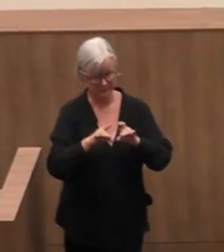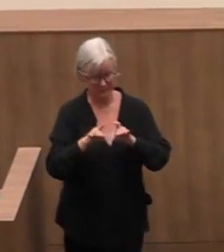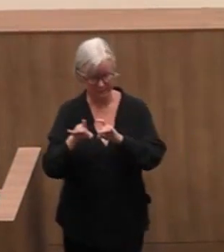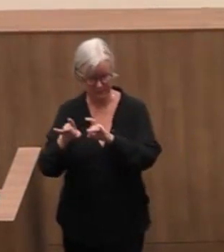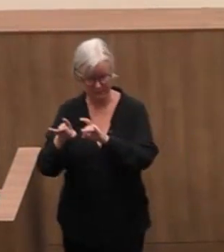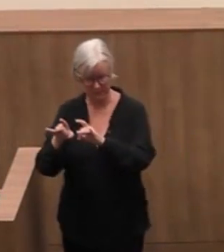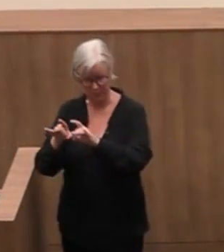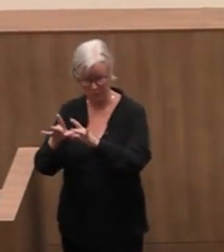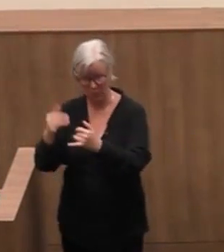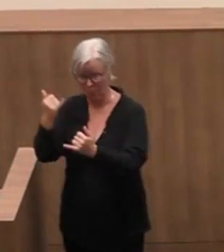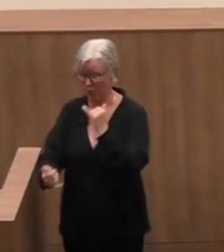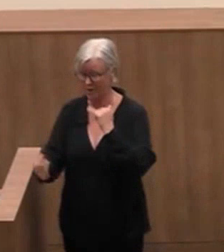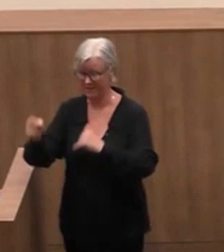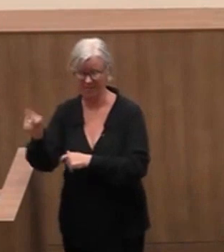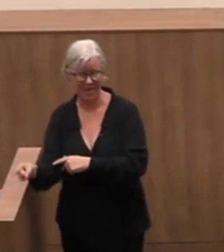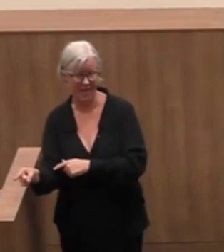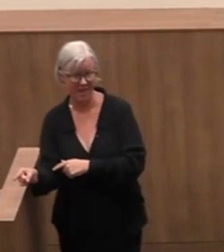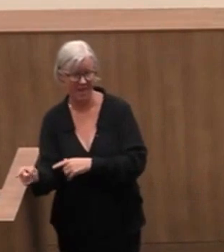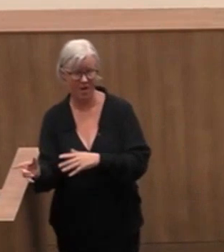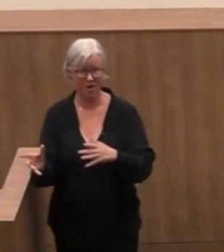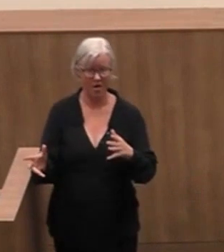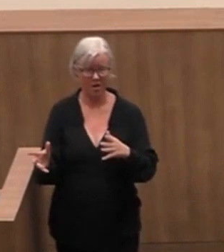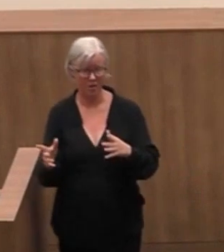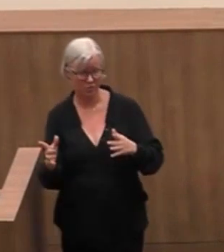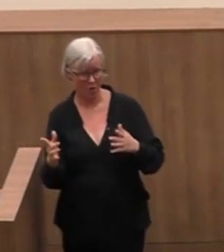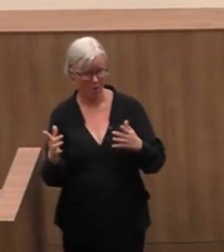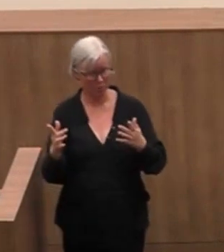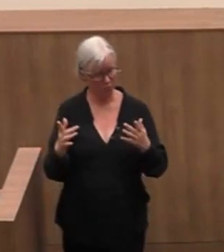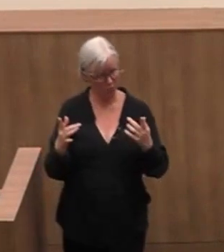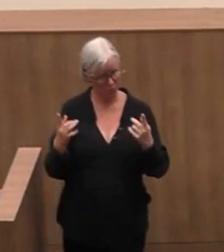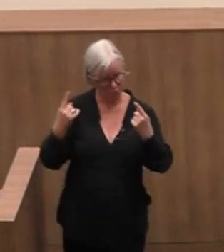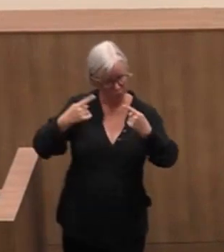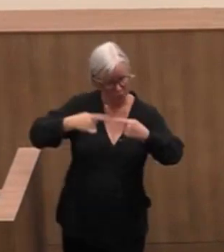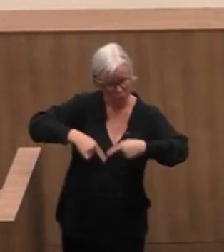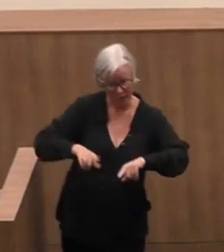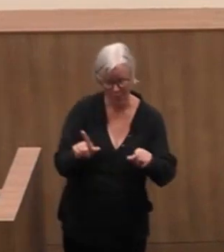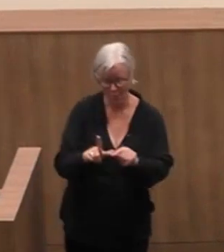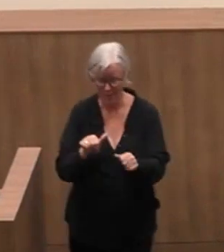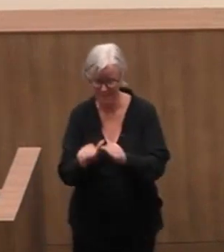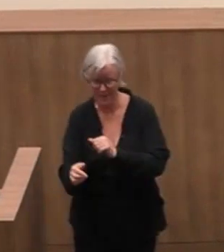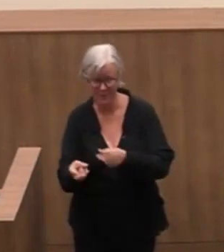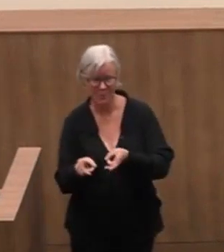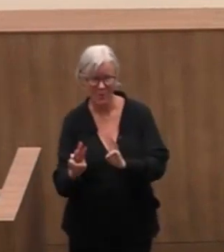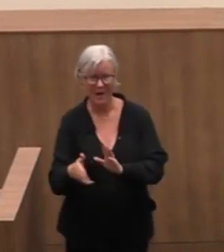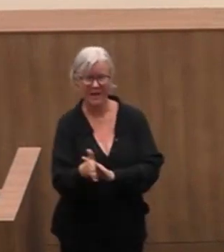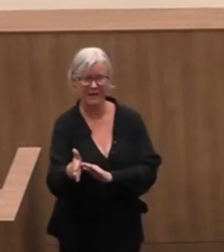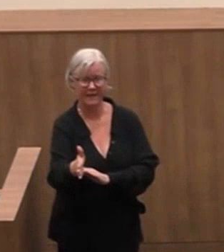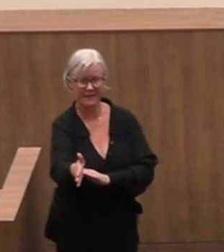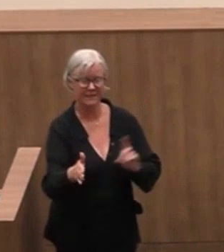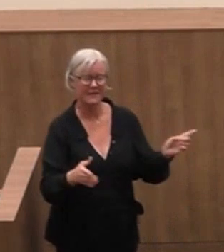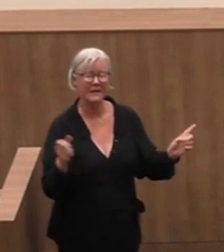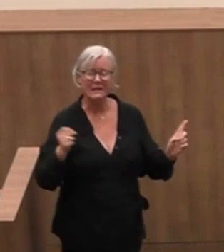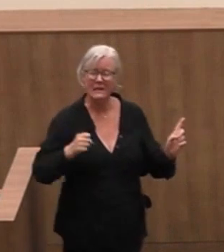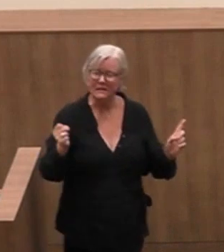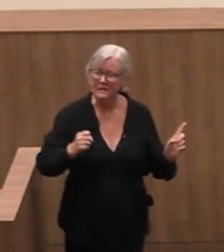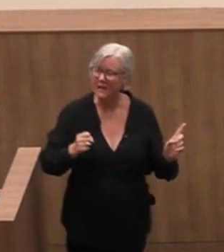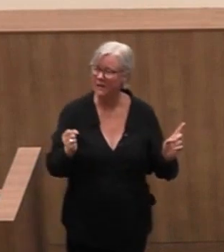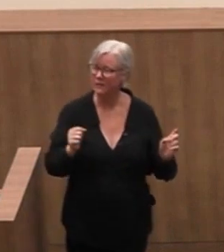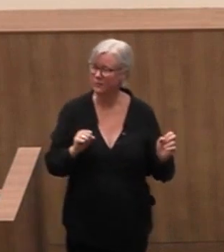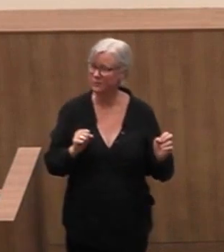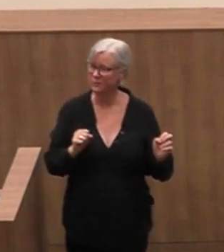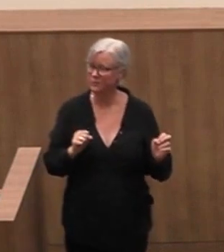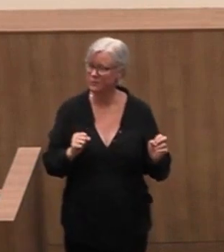could figure out a way. And it sounded like it was a good outcome for them. I think in a sense, yes, but I guess it